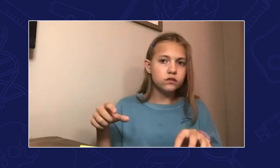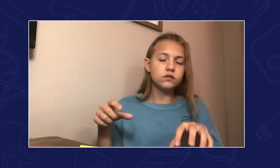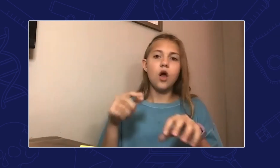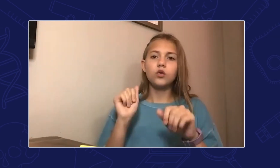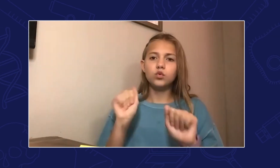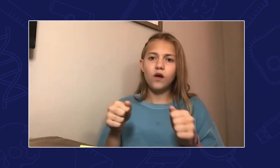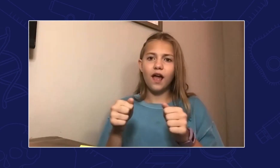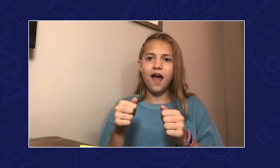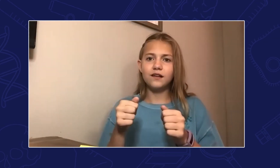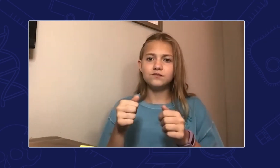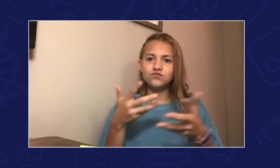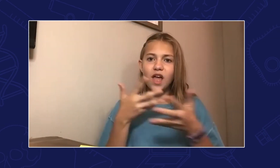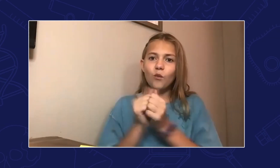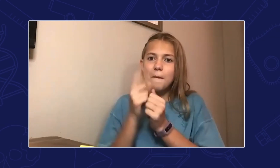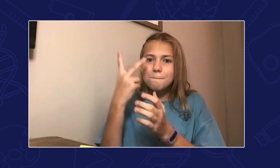and interact with both.